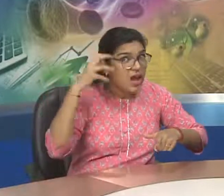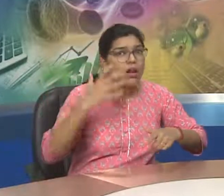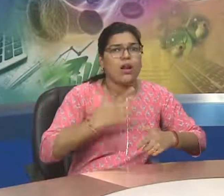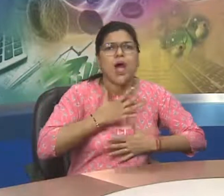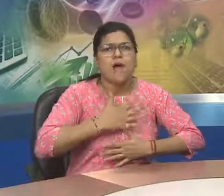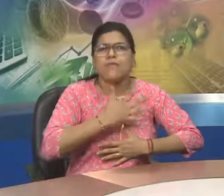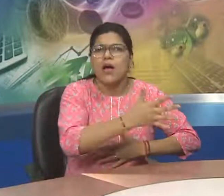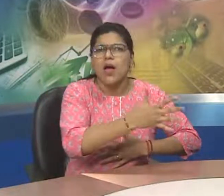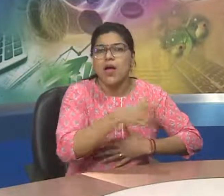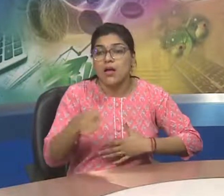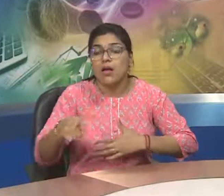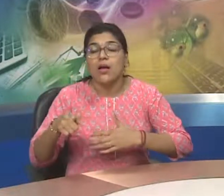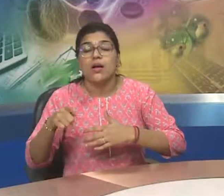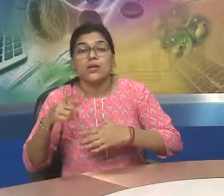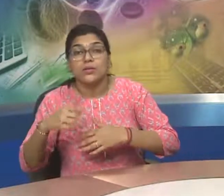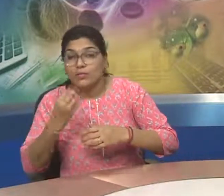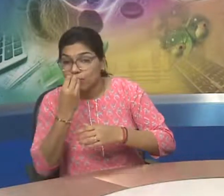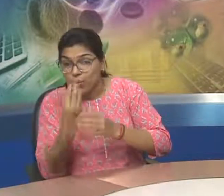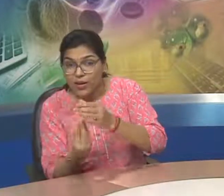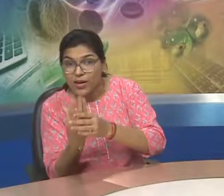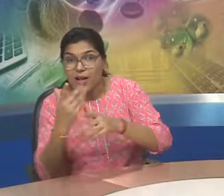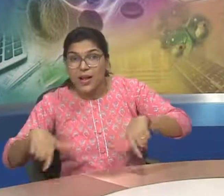of their life.